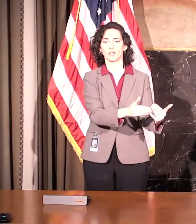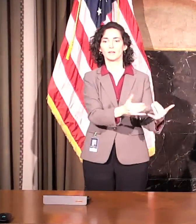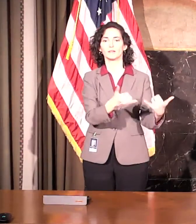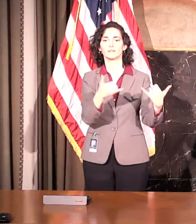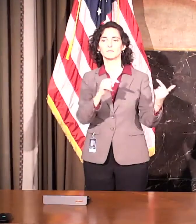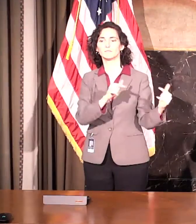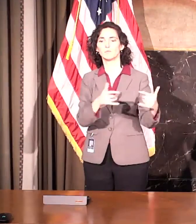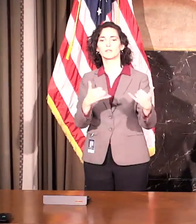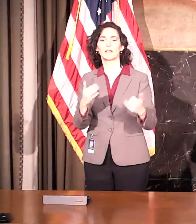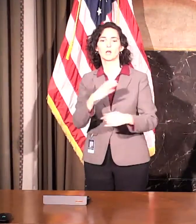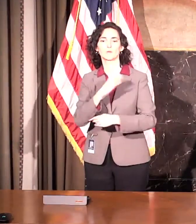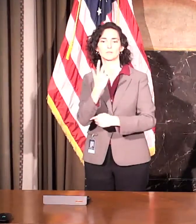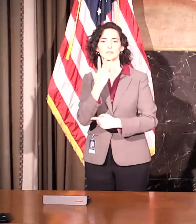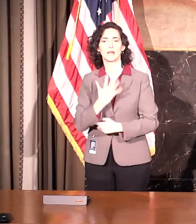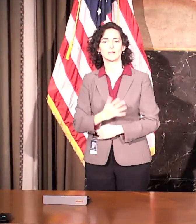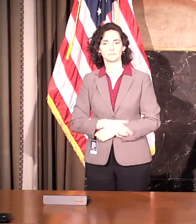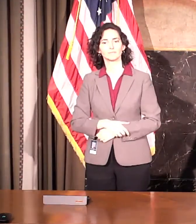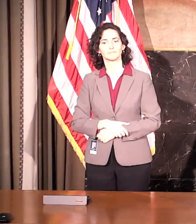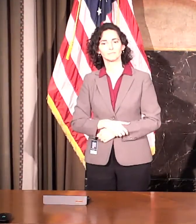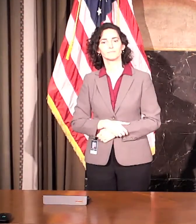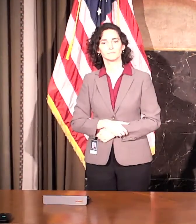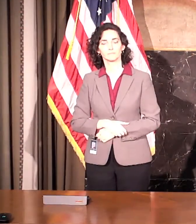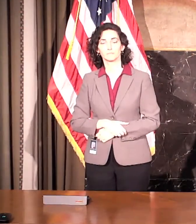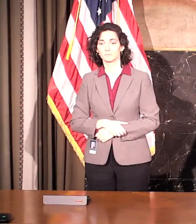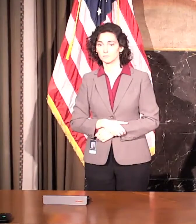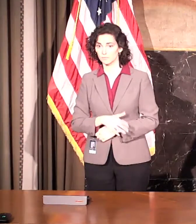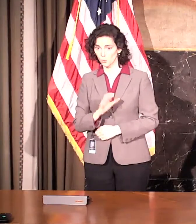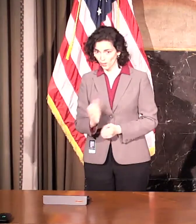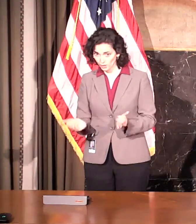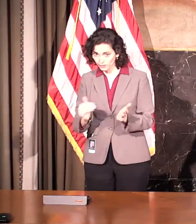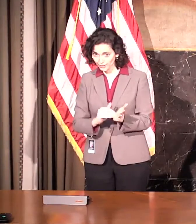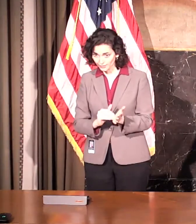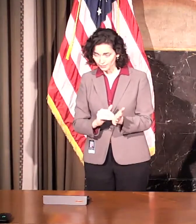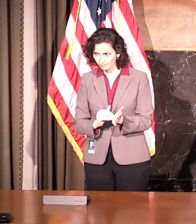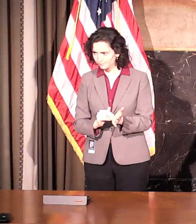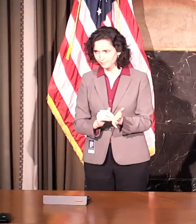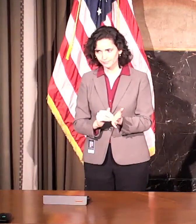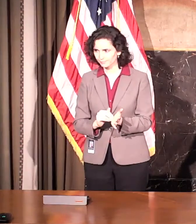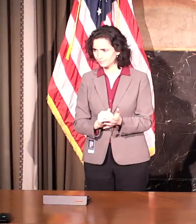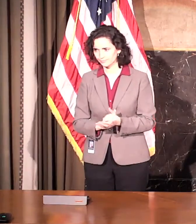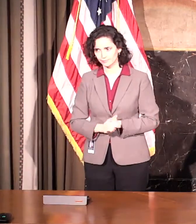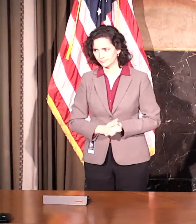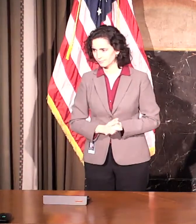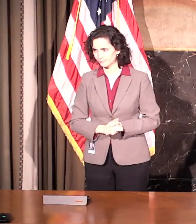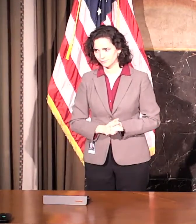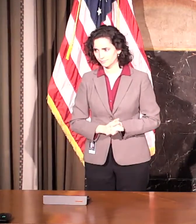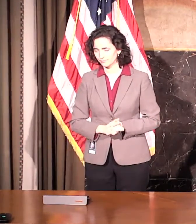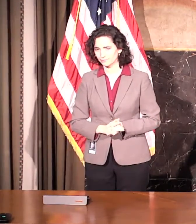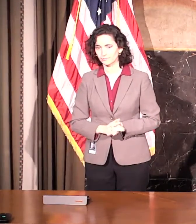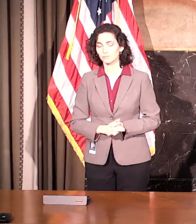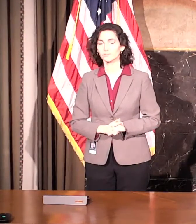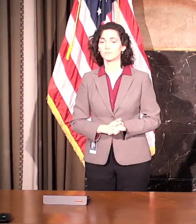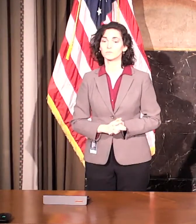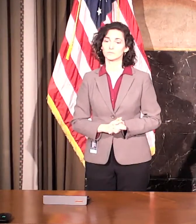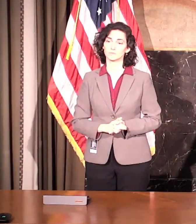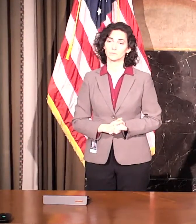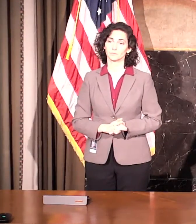that to happen again. And obviously I can't speak for